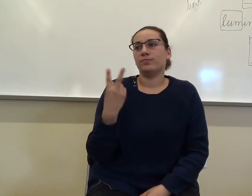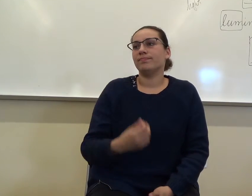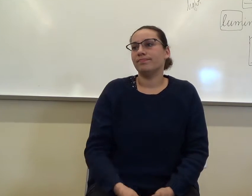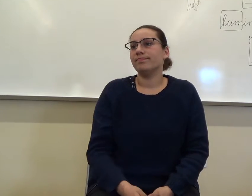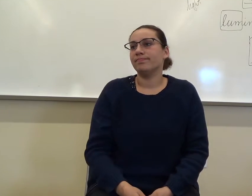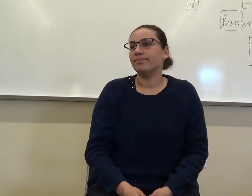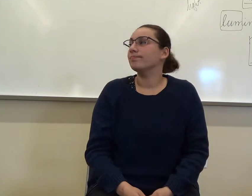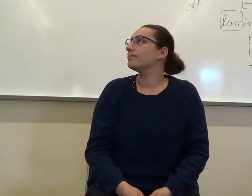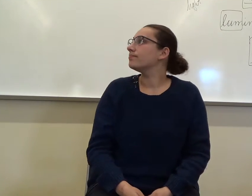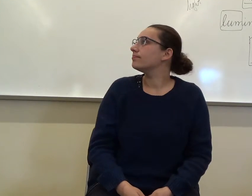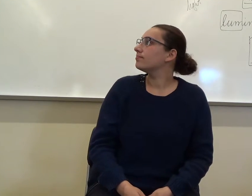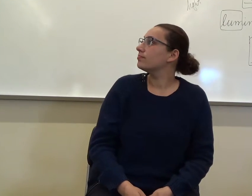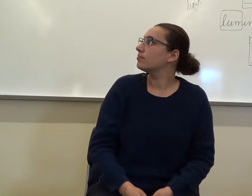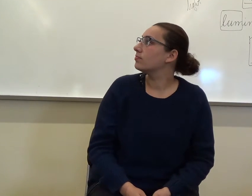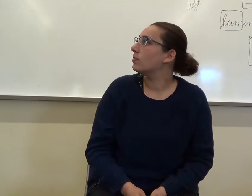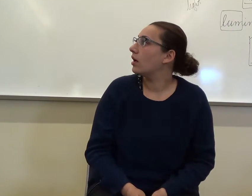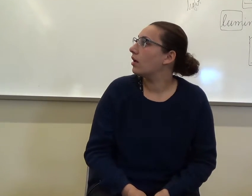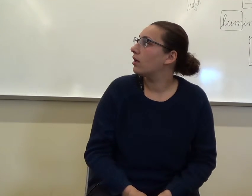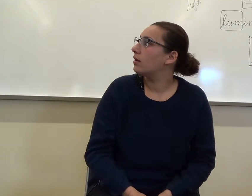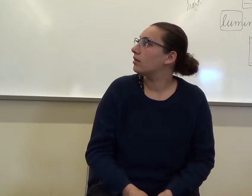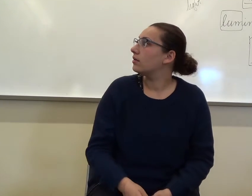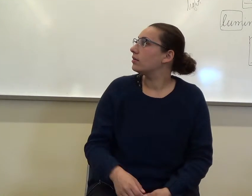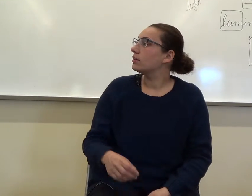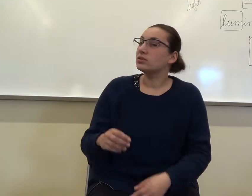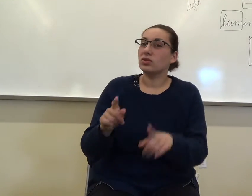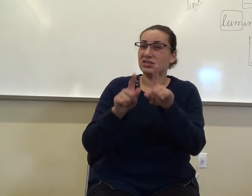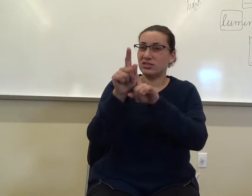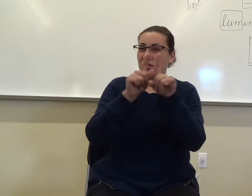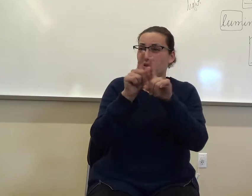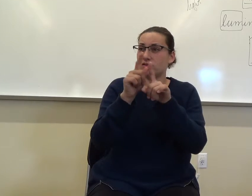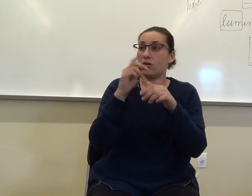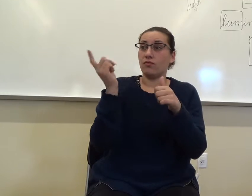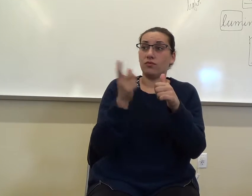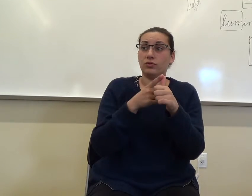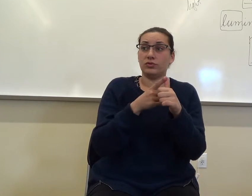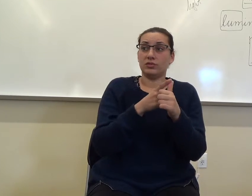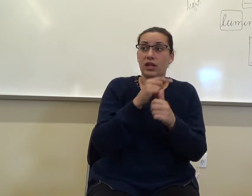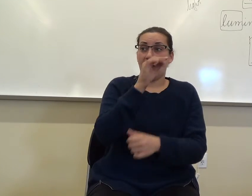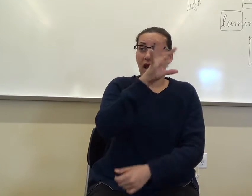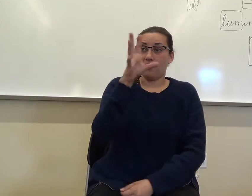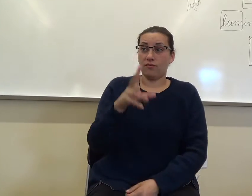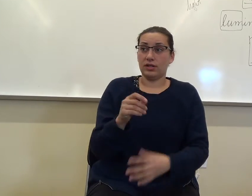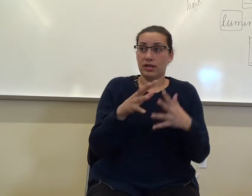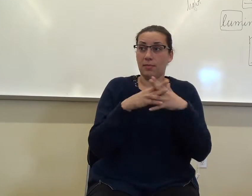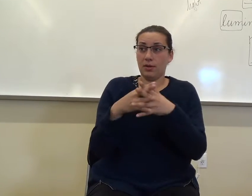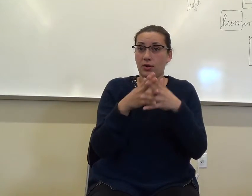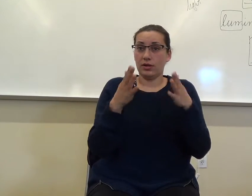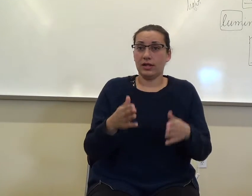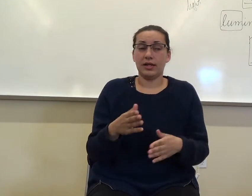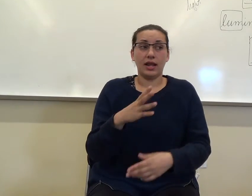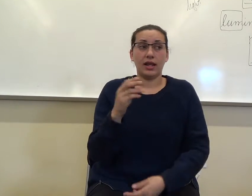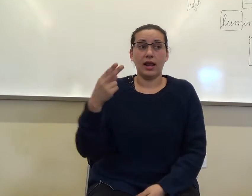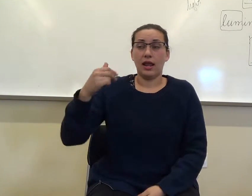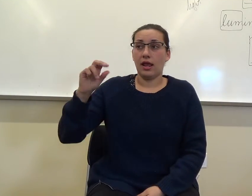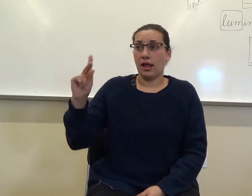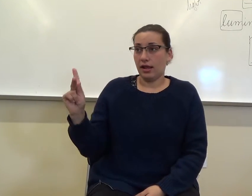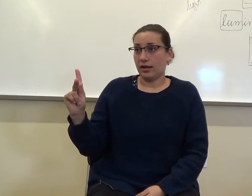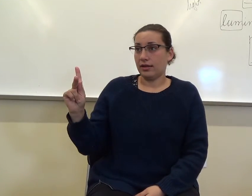Jackie Robinson, who was the first African American, and Hank Greenberg, who became baseball's first Jewish